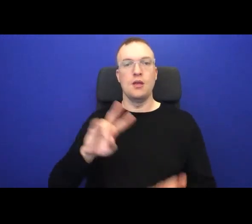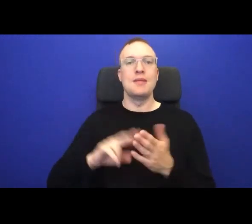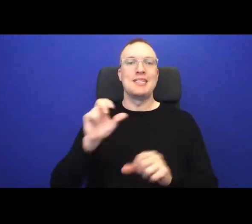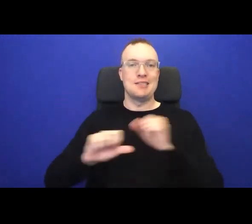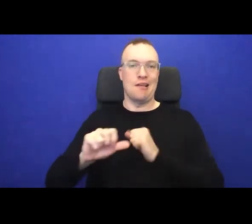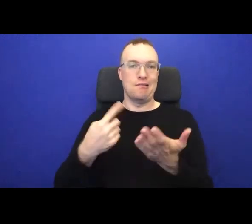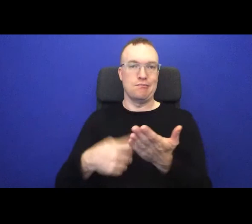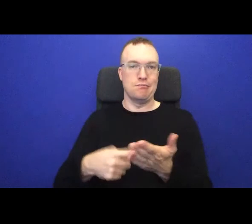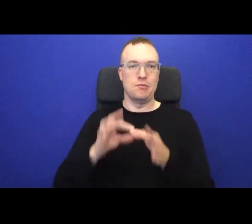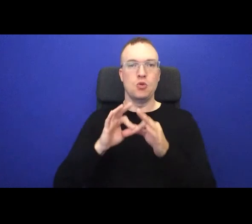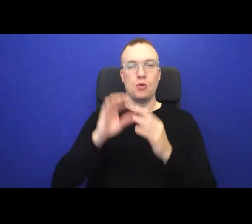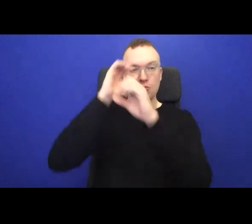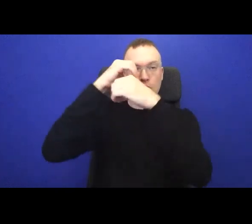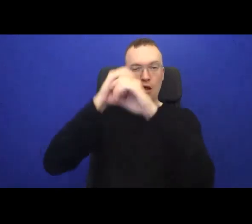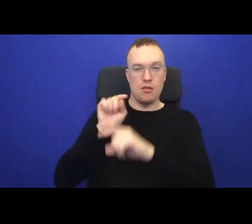the telescopes.